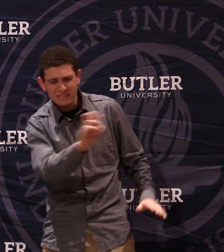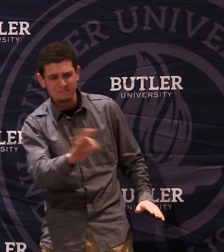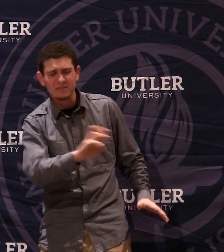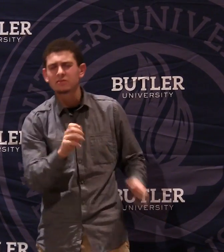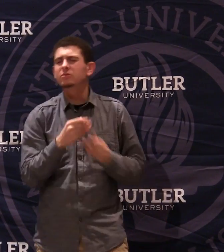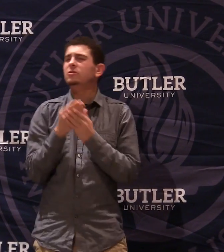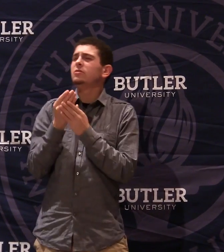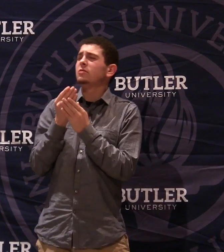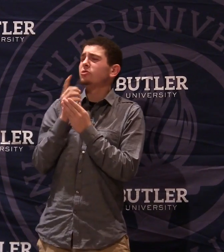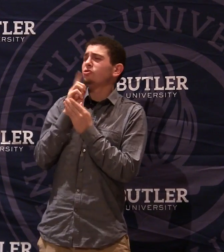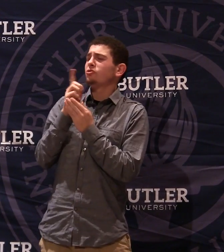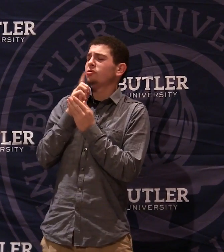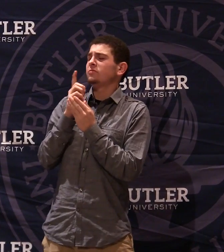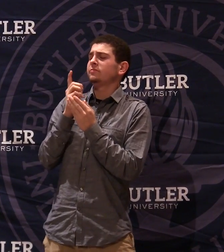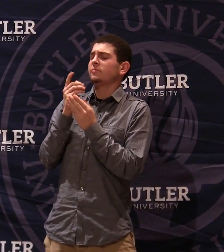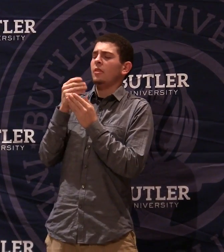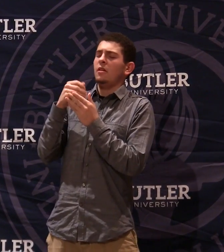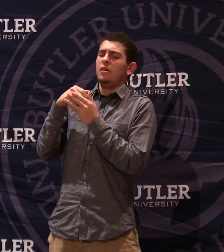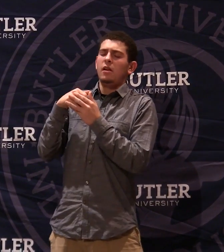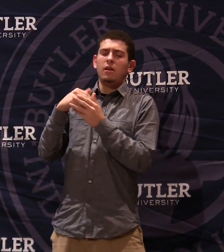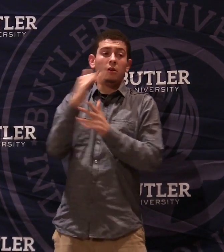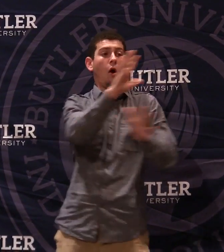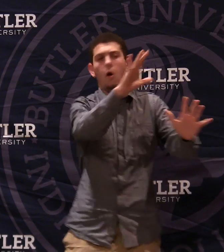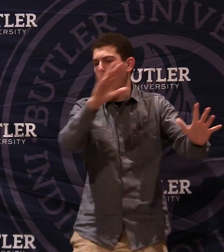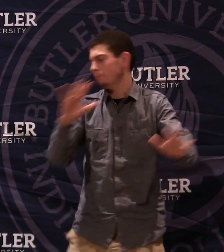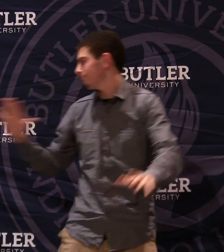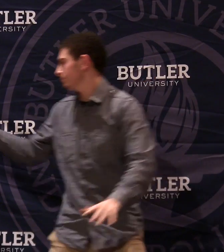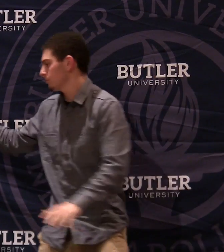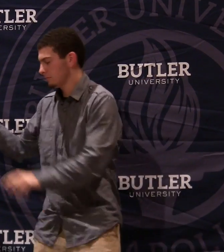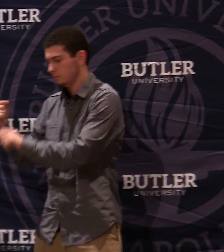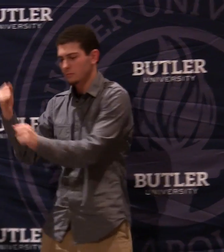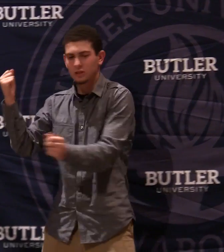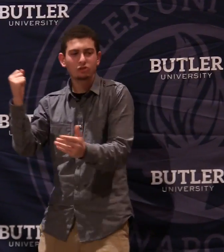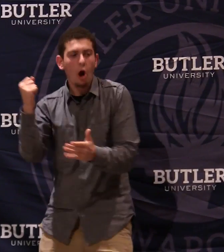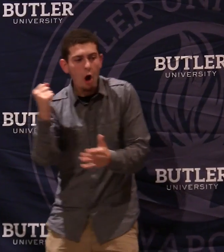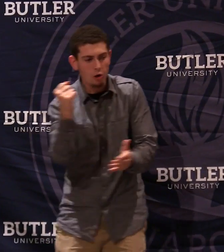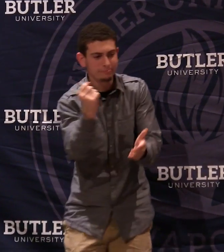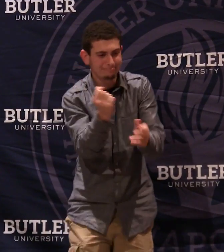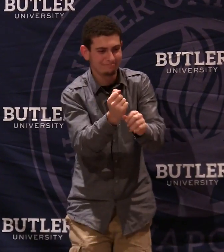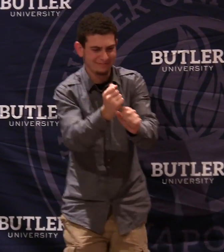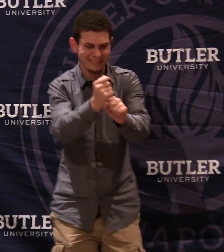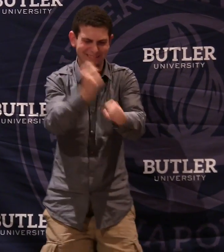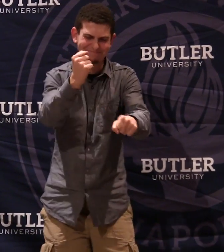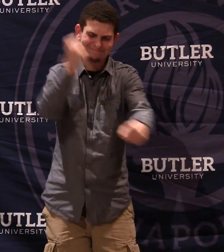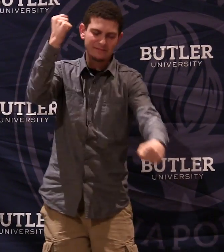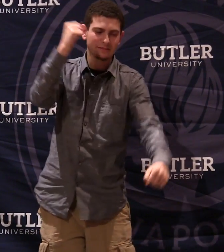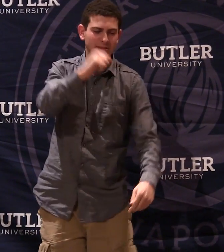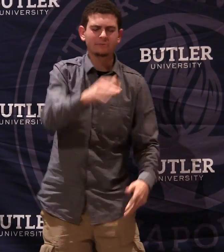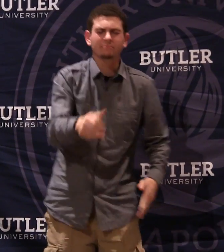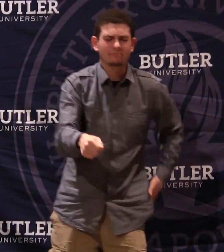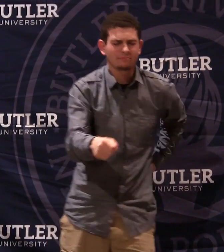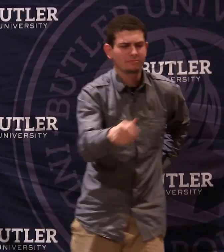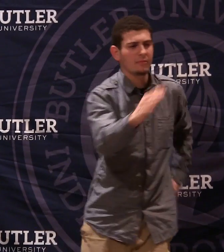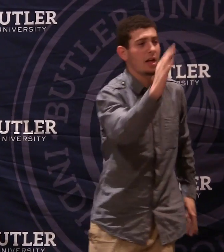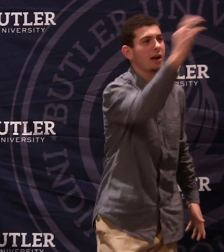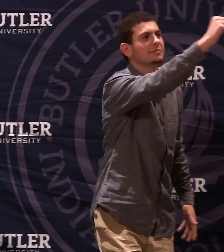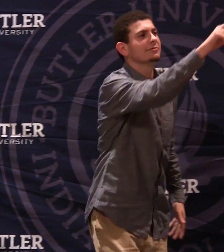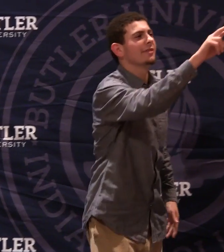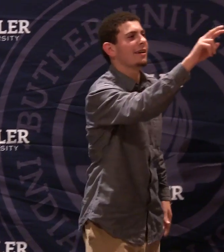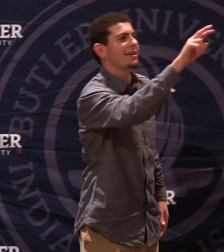out his wallet ready to pay, and the barber says, "No, this one's on me." He gives him his cane, and the blind man